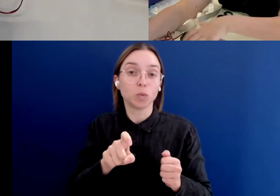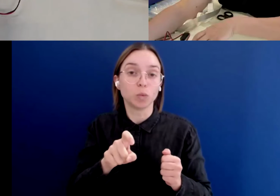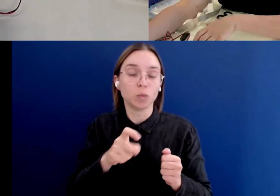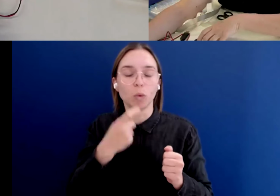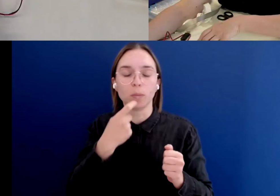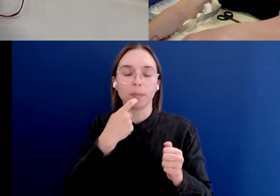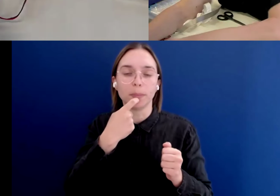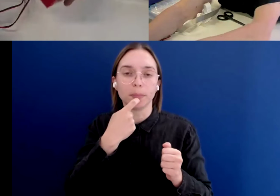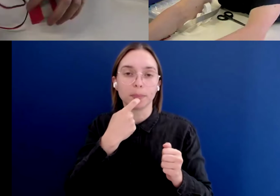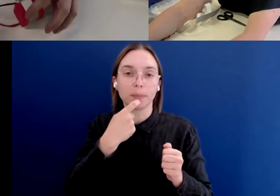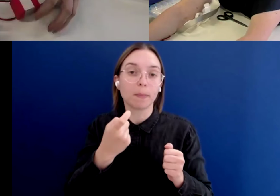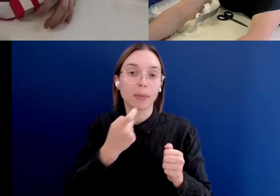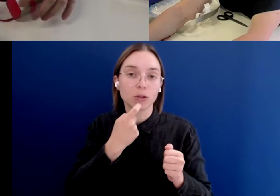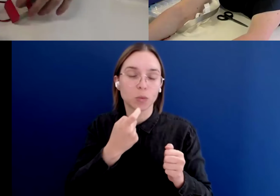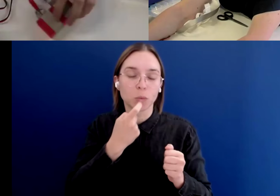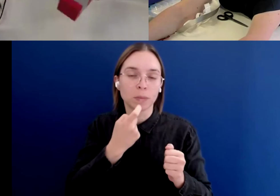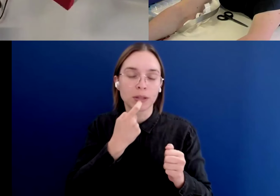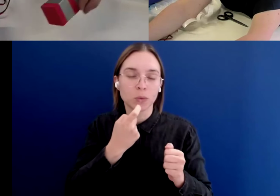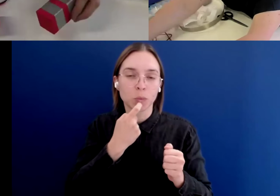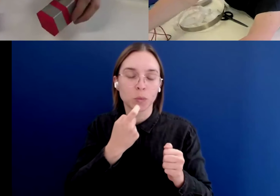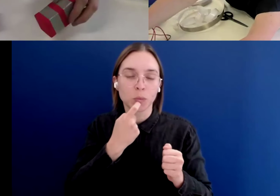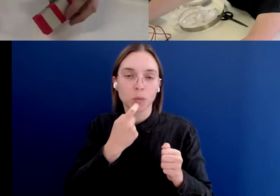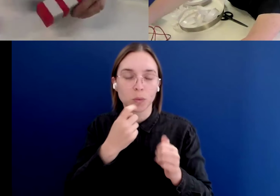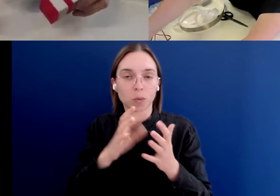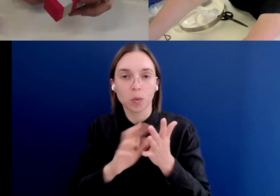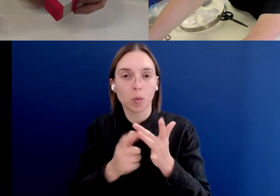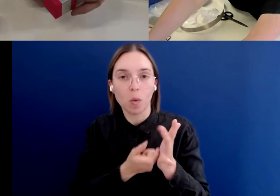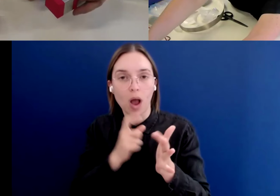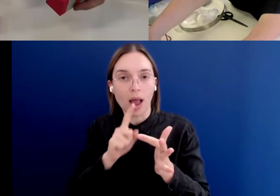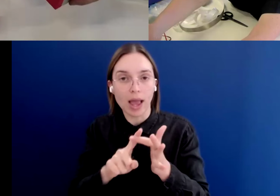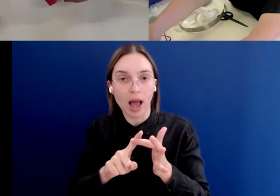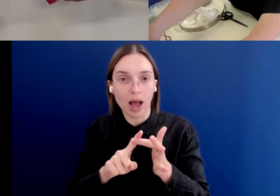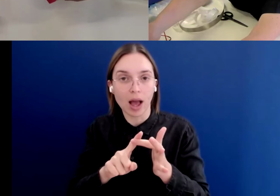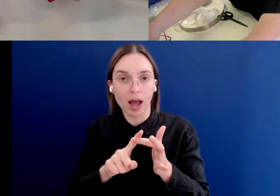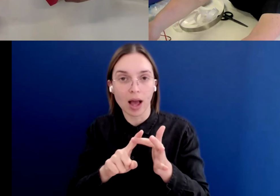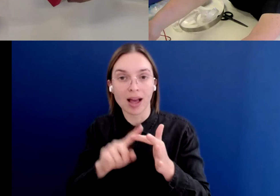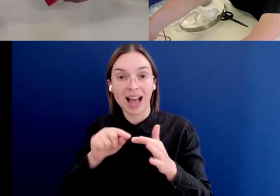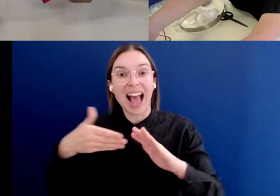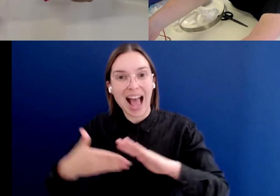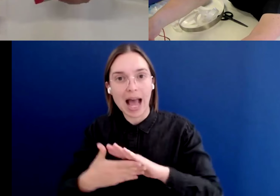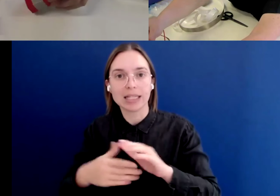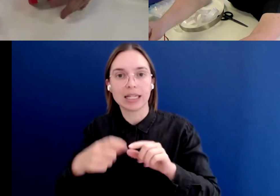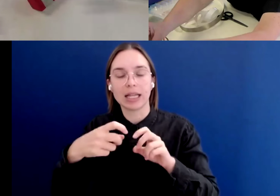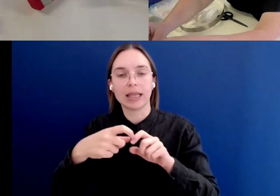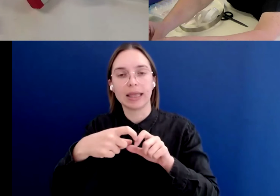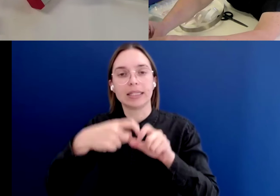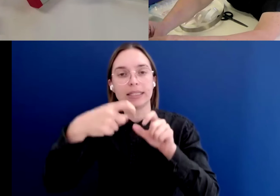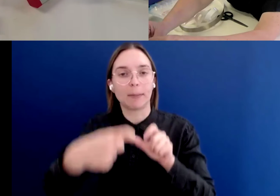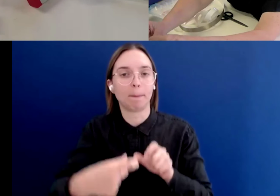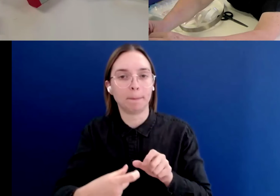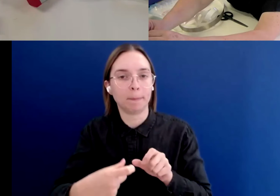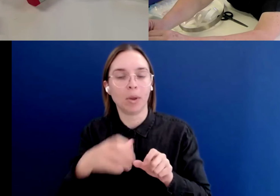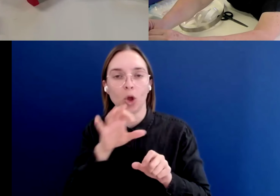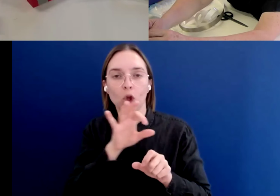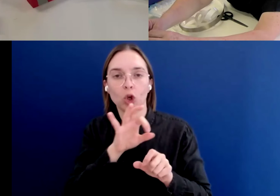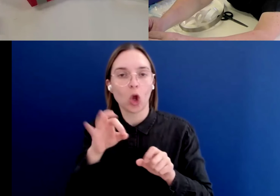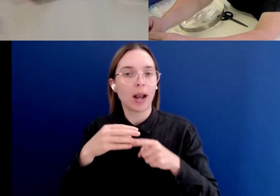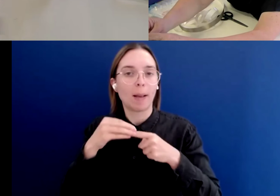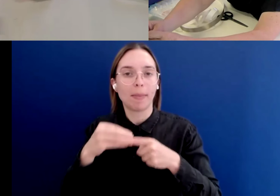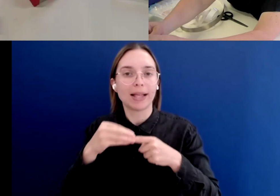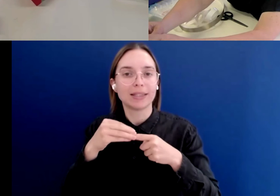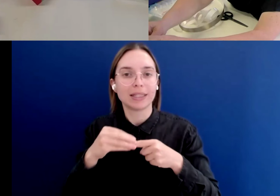And there's the two alternative power ones. This is the other reason I don't like the